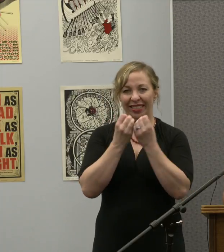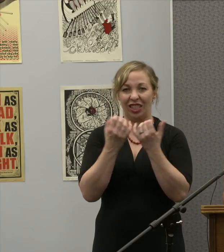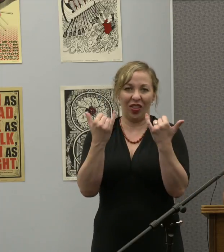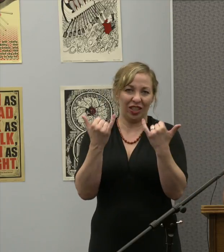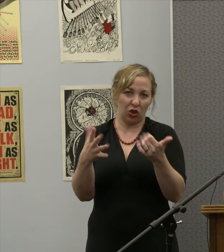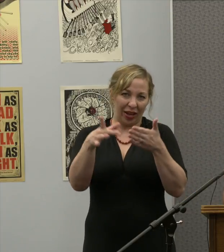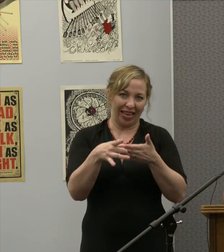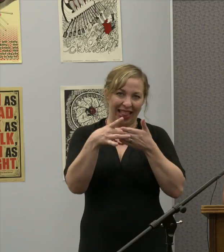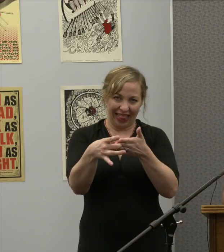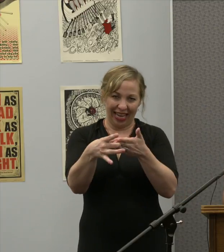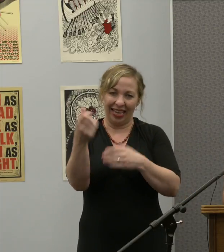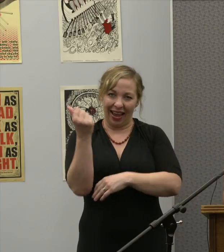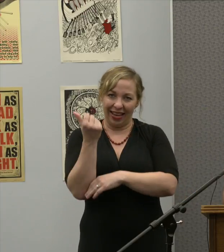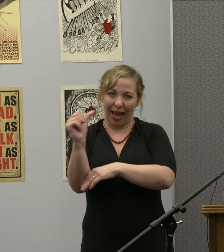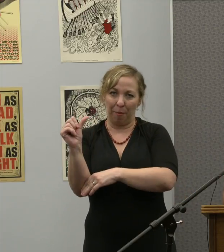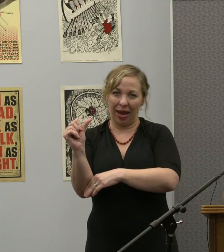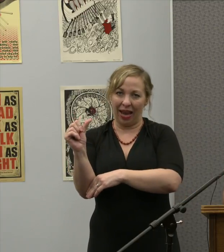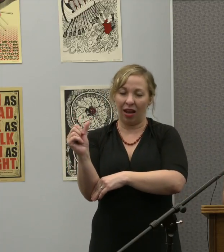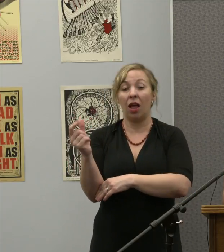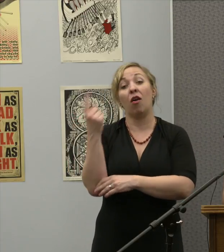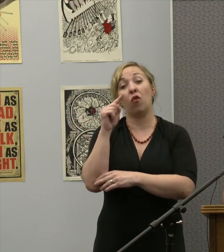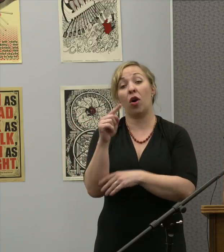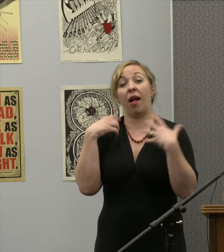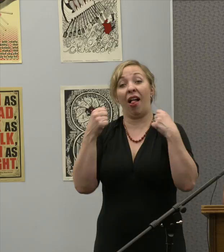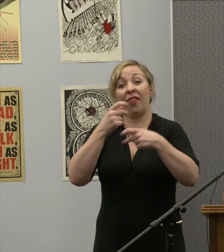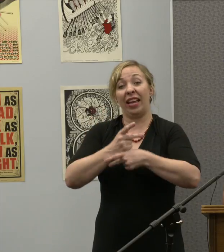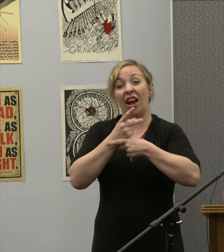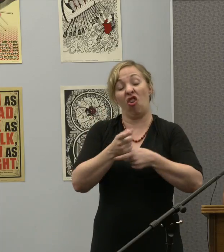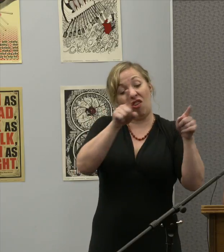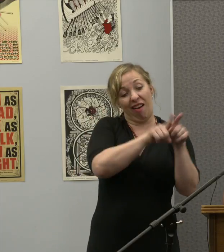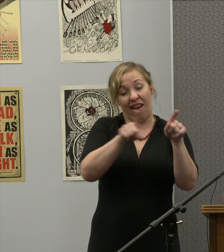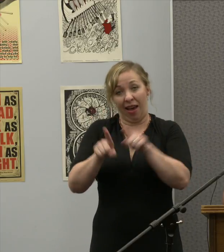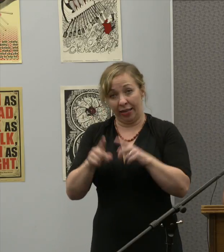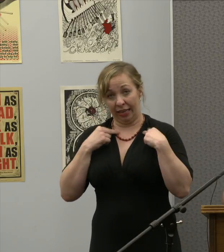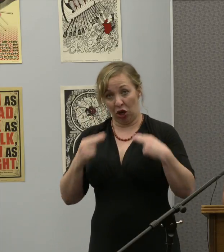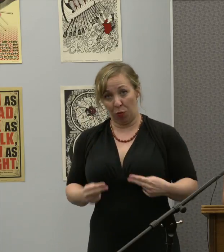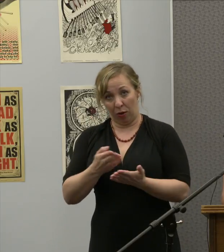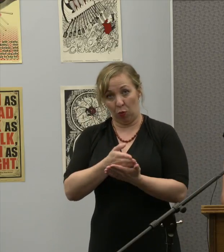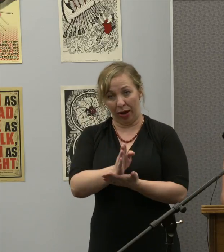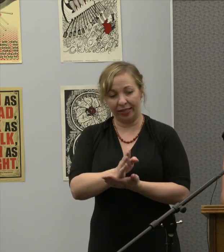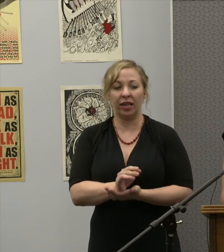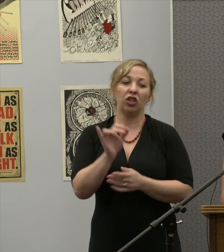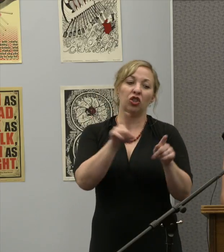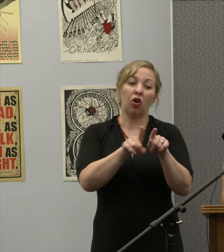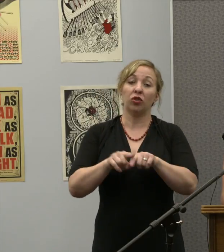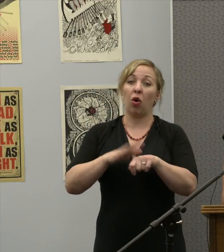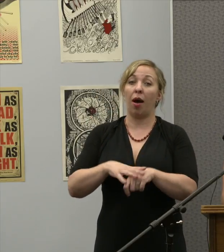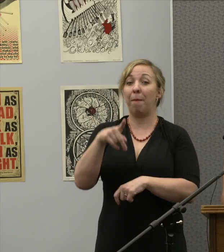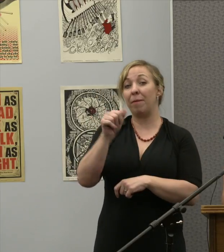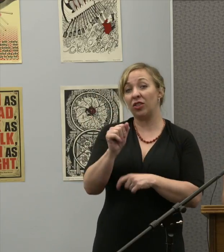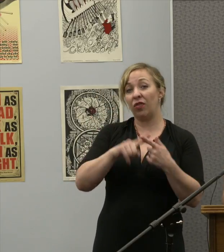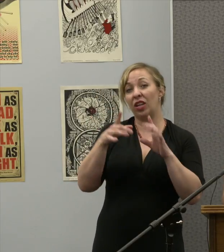for healthcare as a human right. She is also a co-chair of the Pennsylvania State Coordinating Committee for the